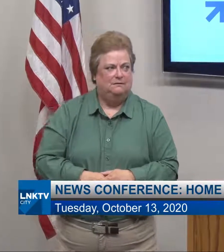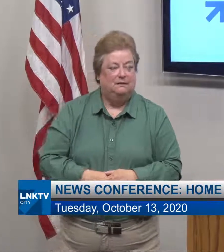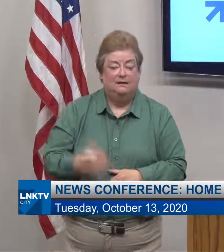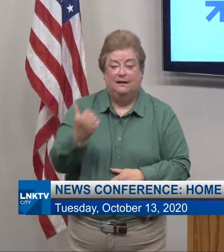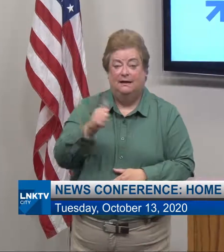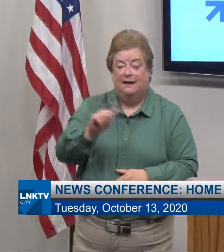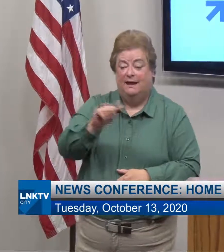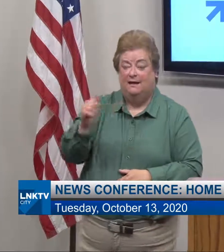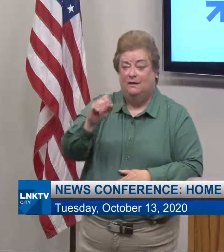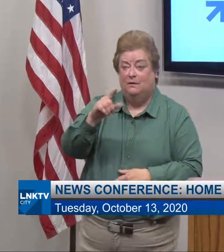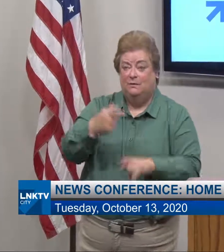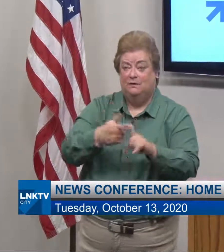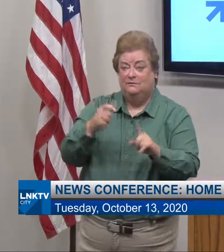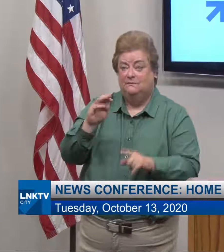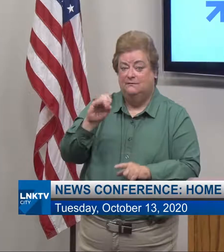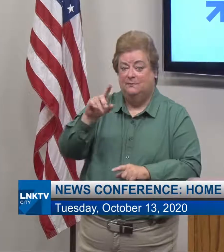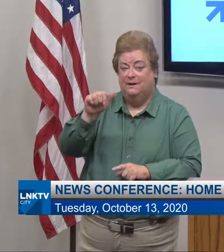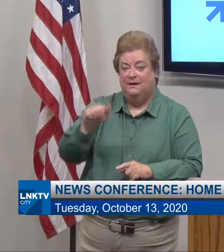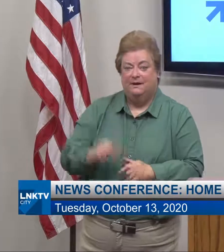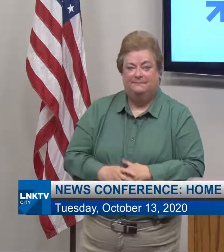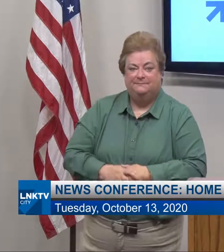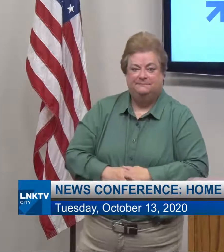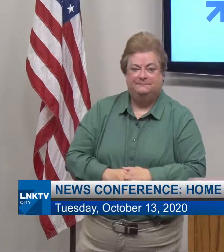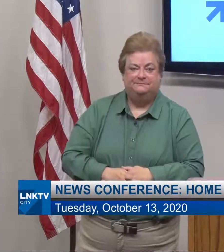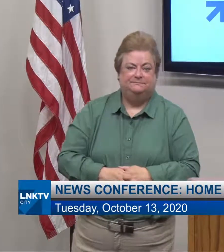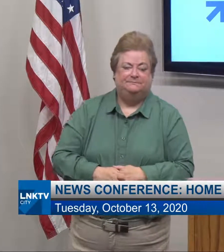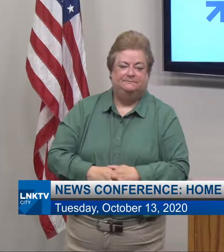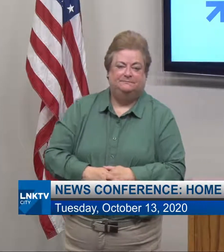Any other questions from the media today?